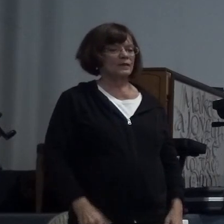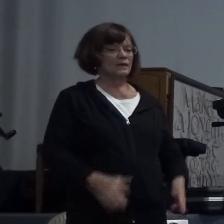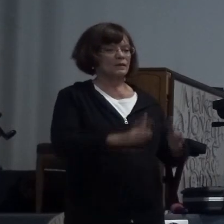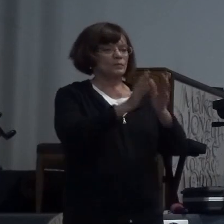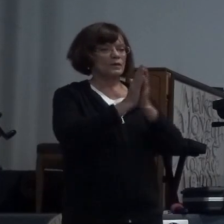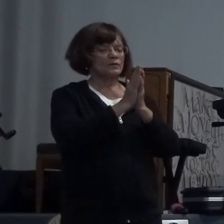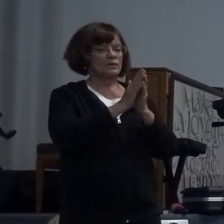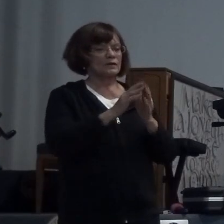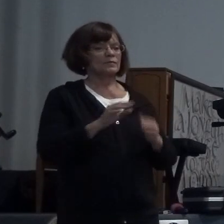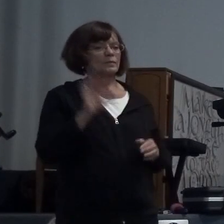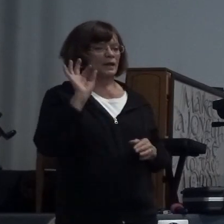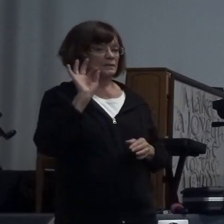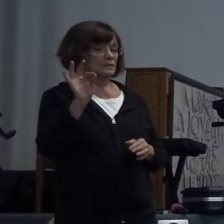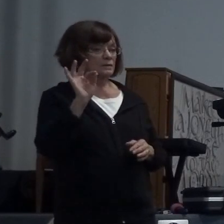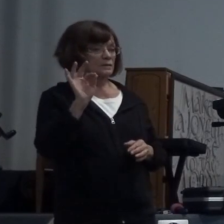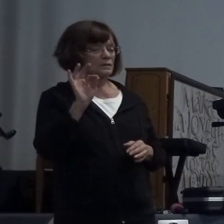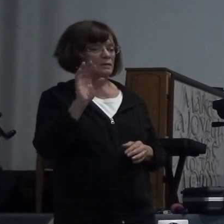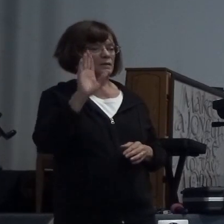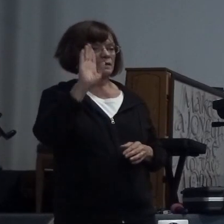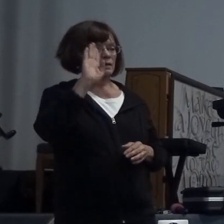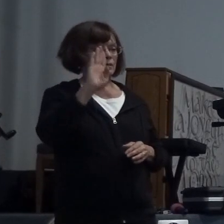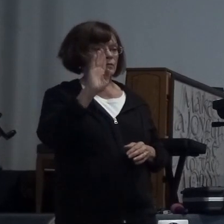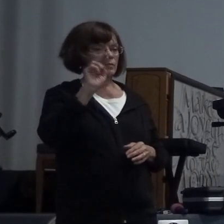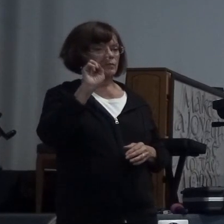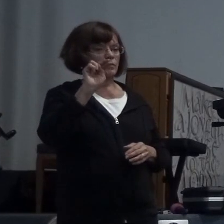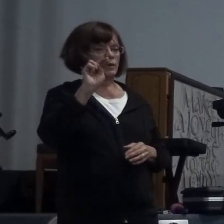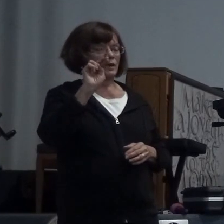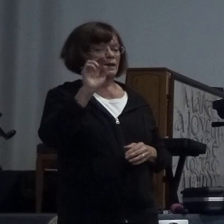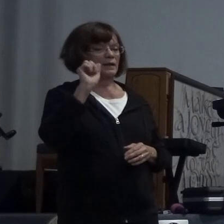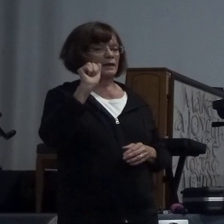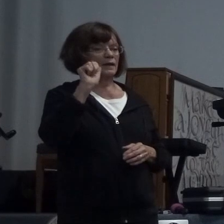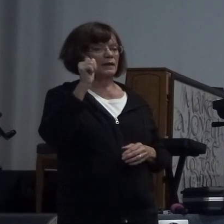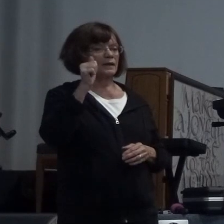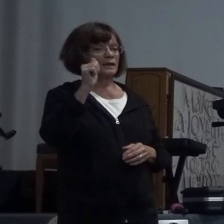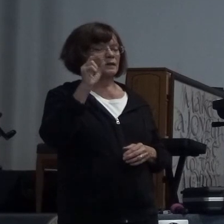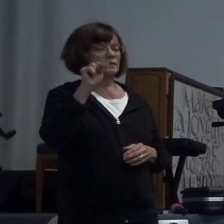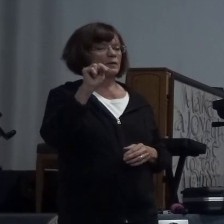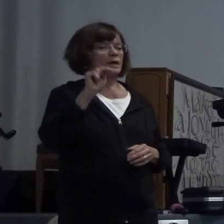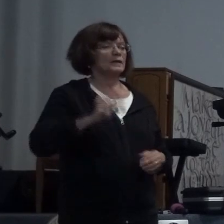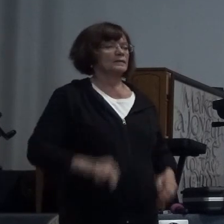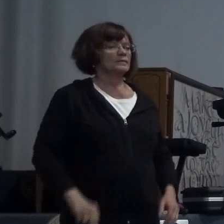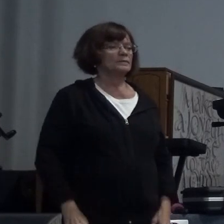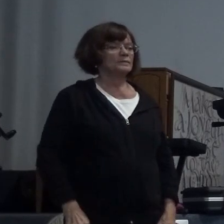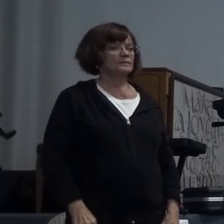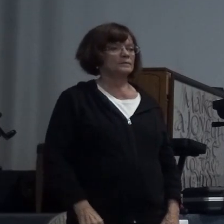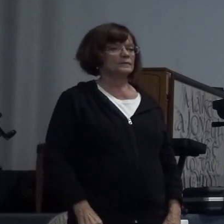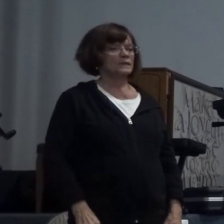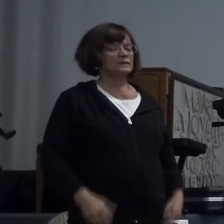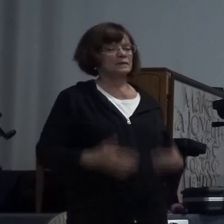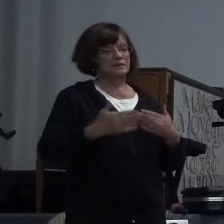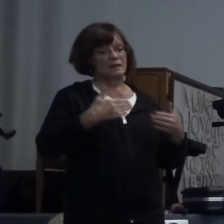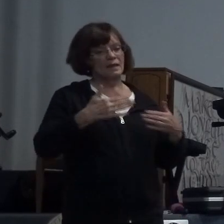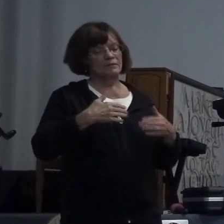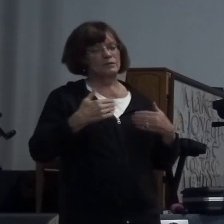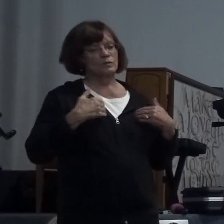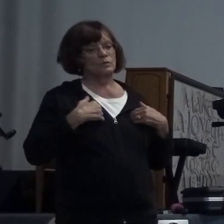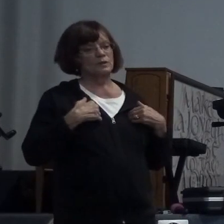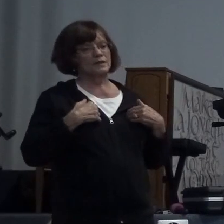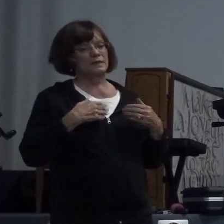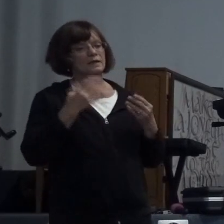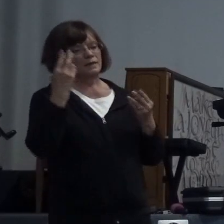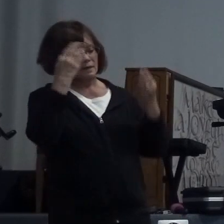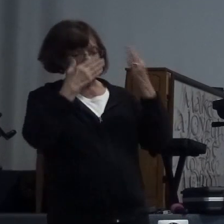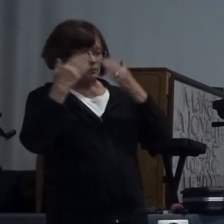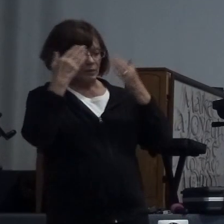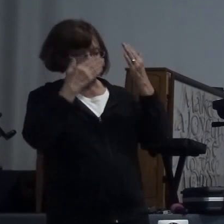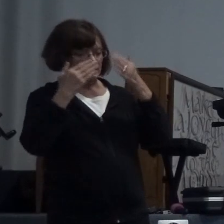for Brian again. We just pray that he's able to rest, knowing that he doesn't have to worry about church service, that